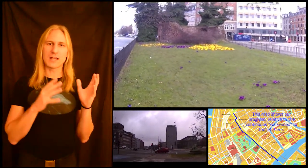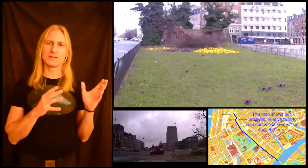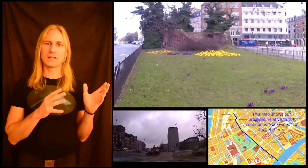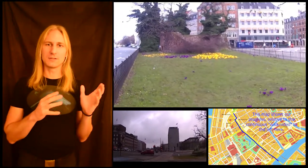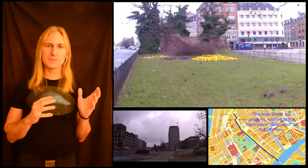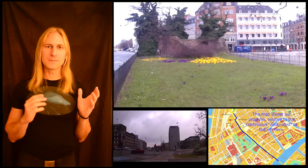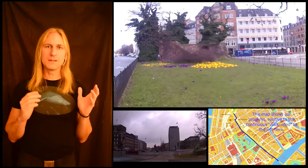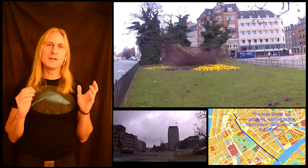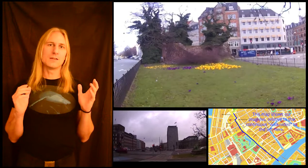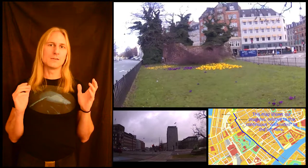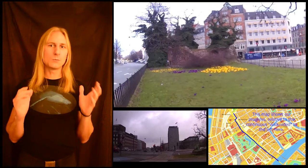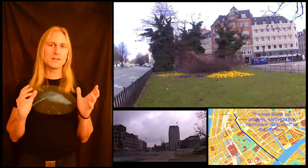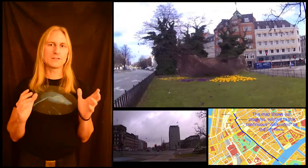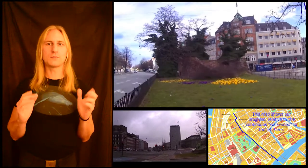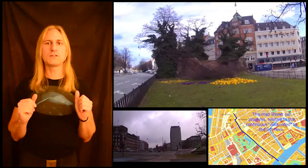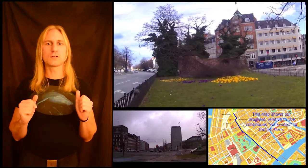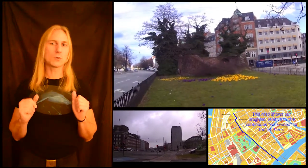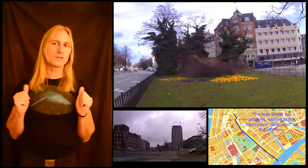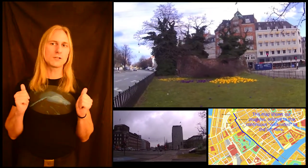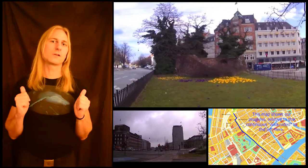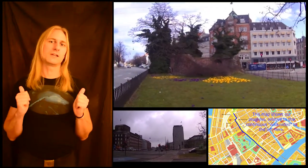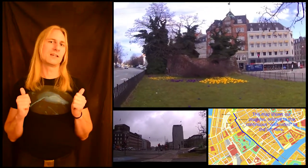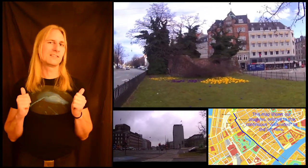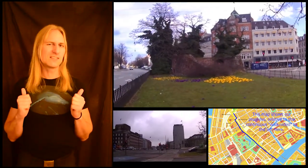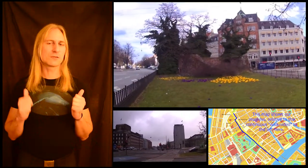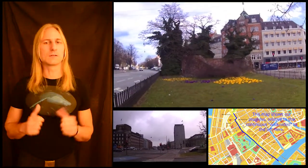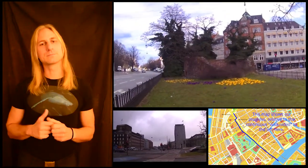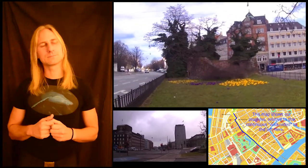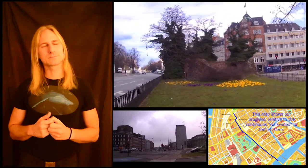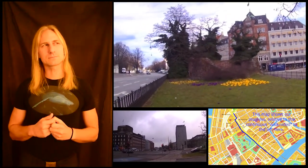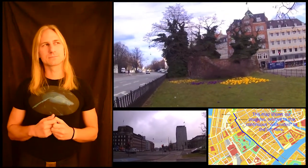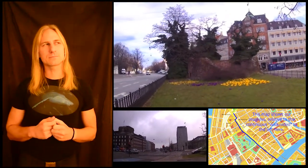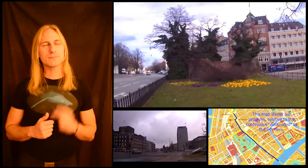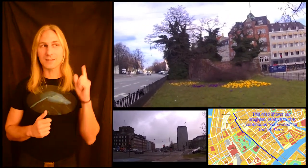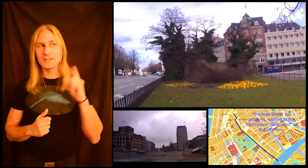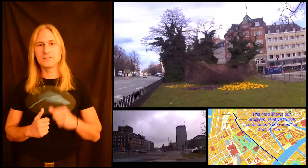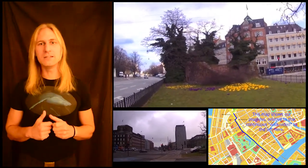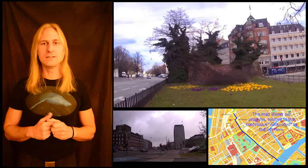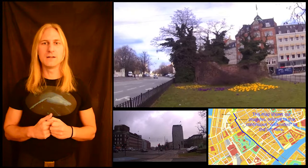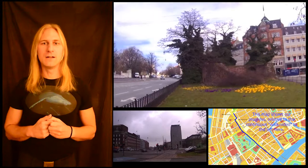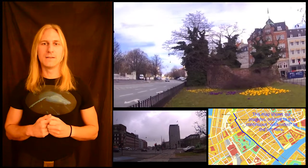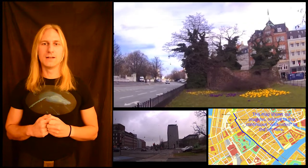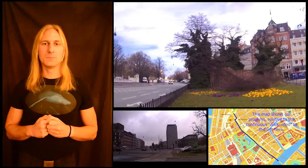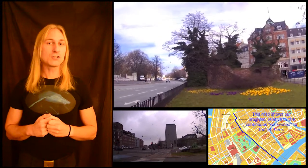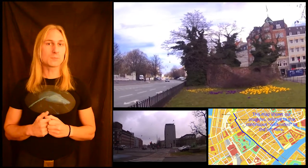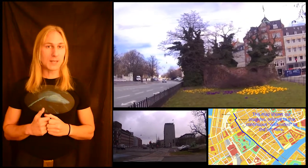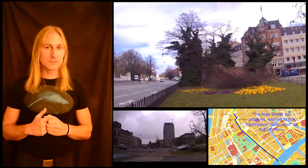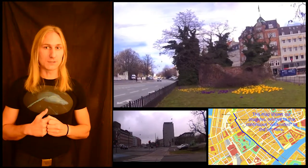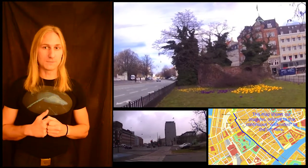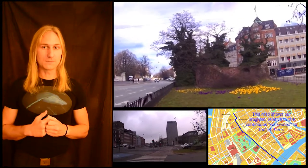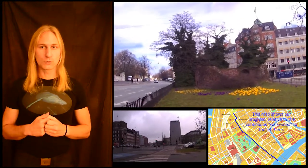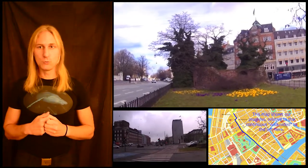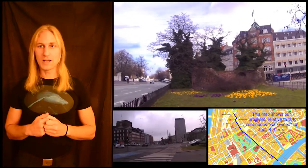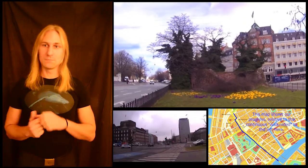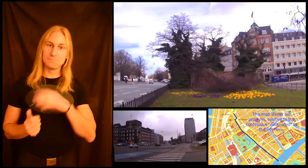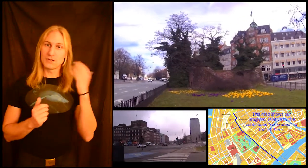in Scandinavia, the Wends feature quite frequently in its history. Indeed, Bishop